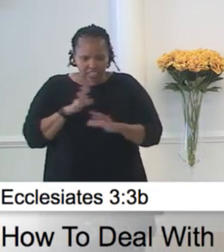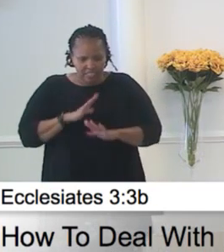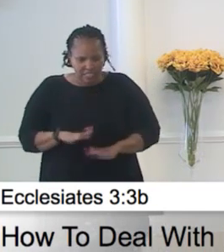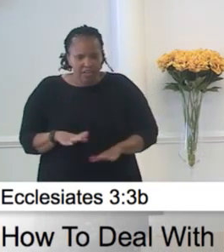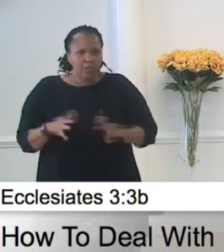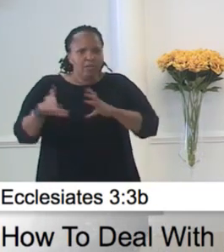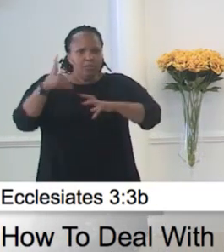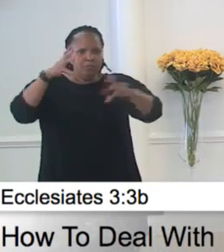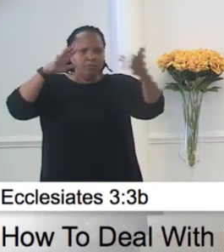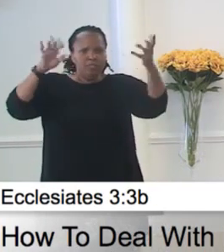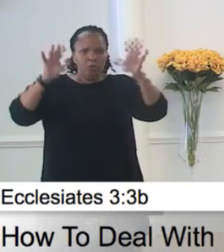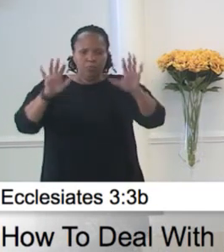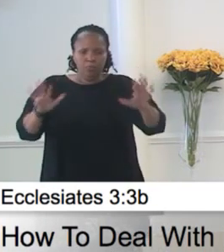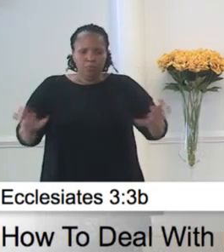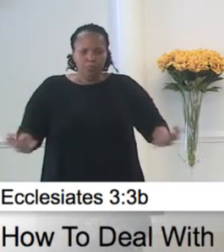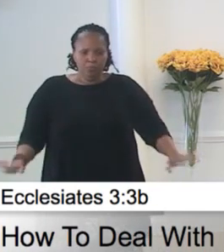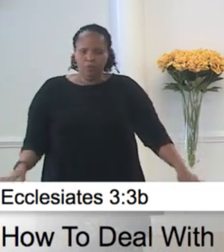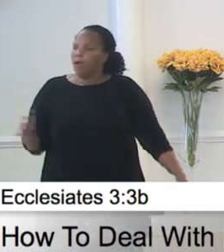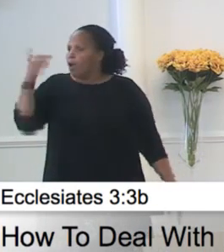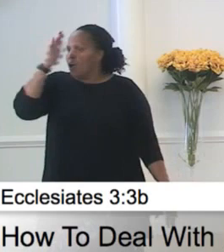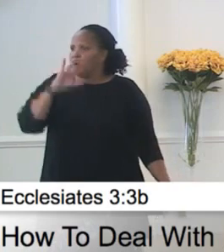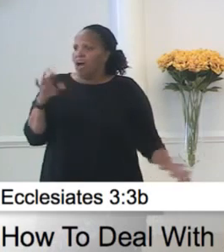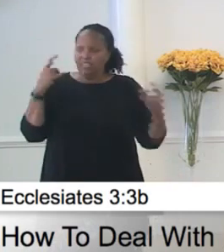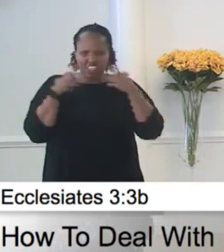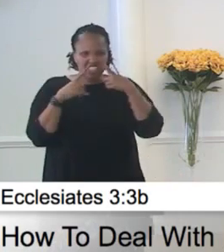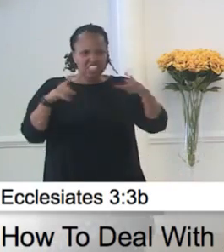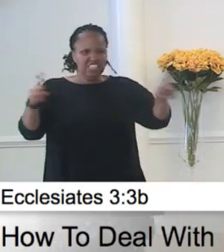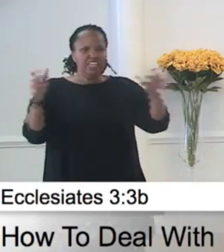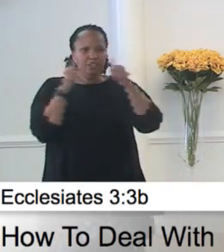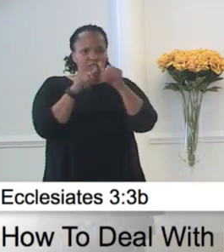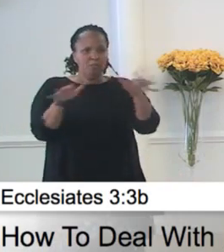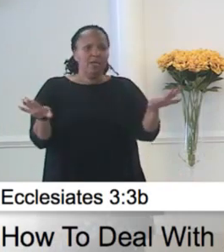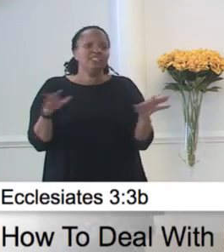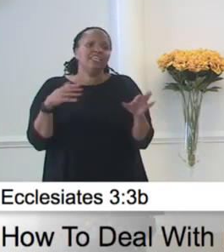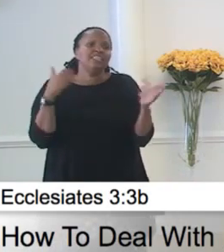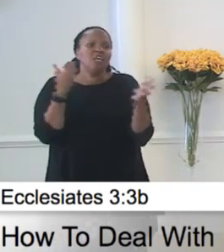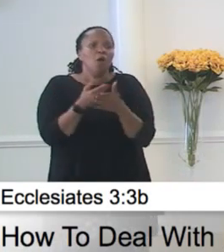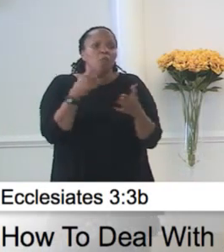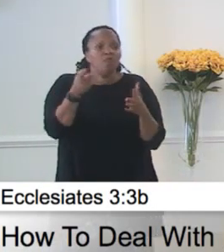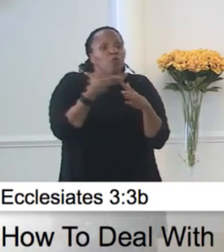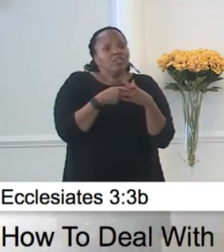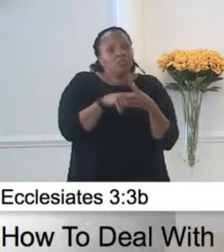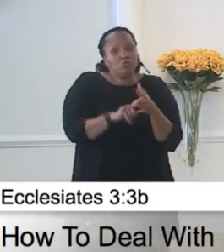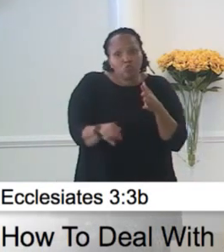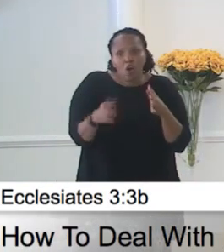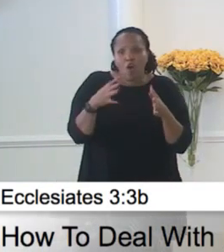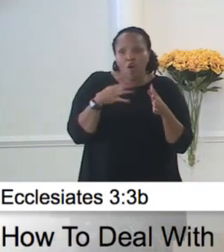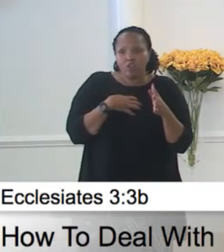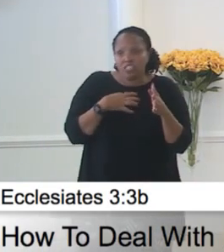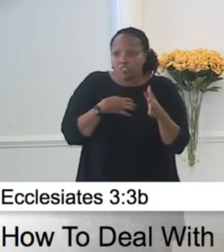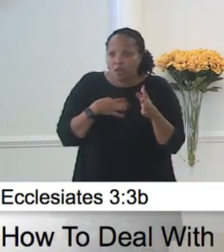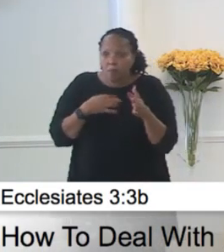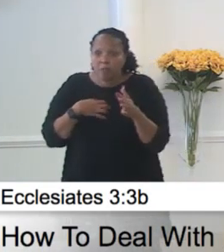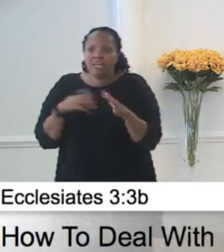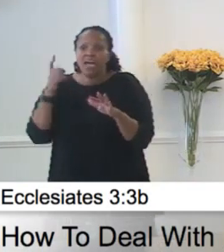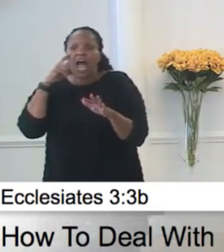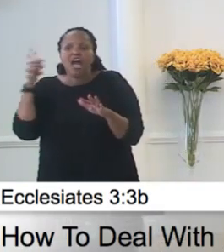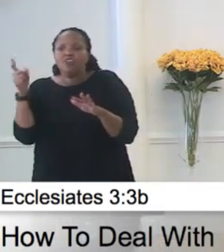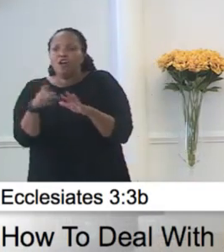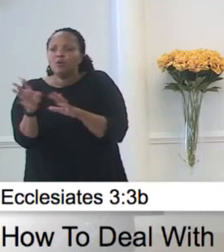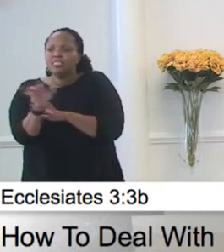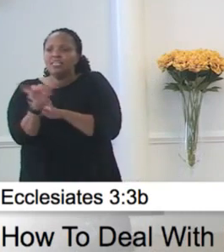smoke clears, he decrees the blessing he decreed before you start kicking up the dirt. Notice it's the same